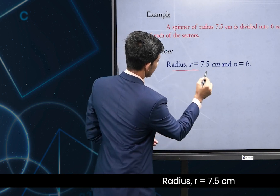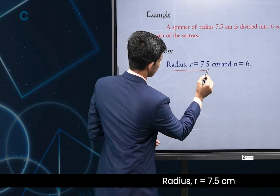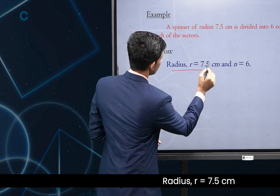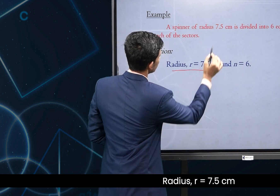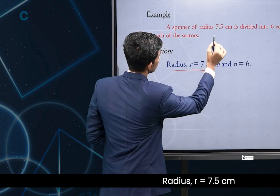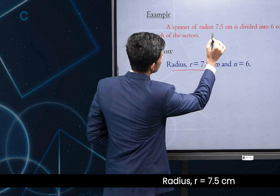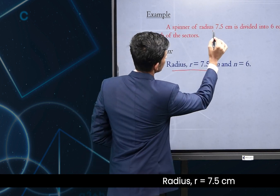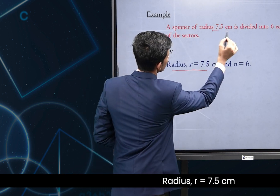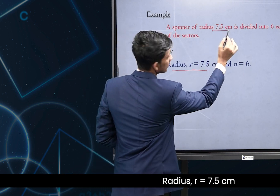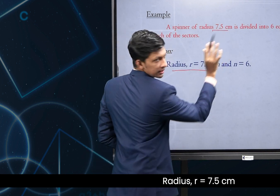cm